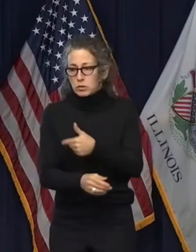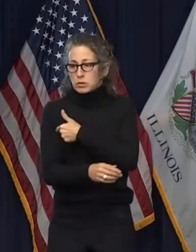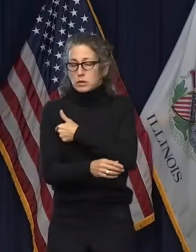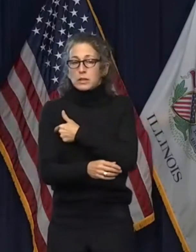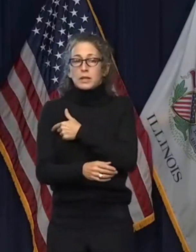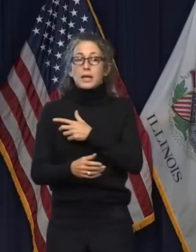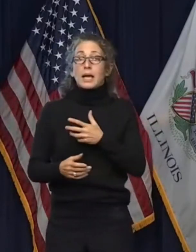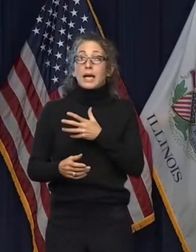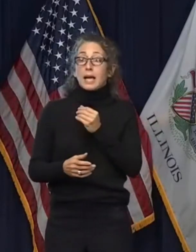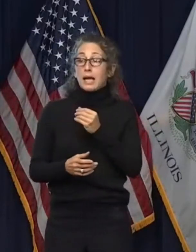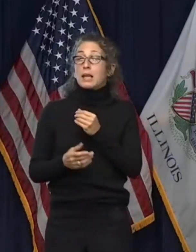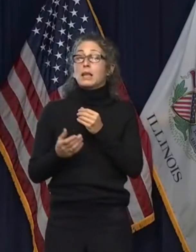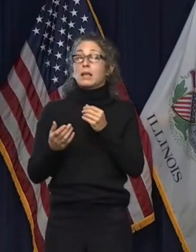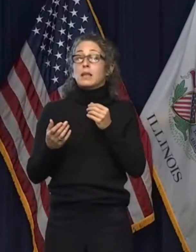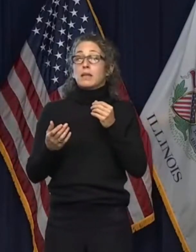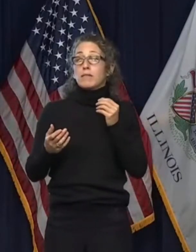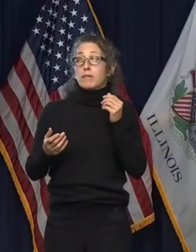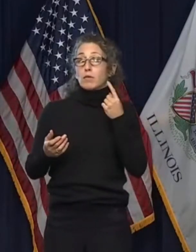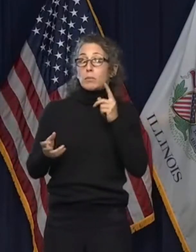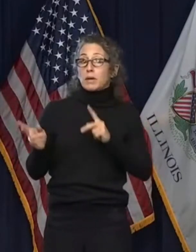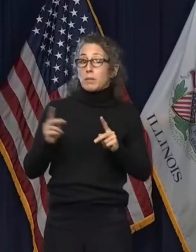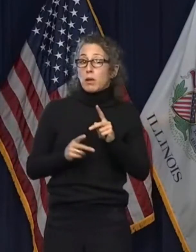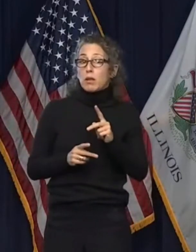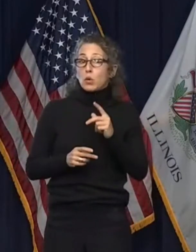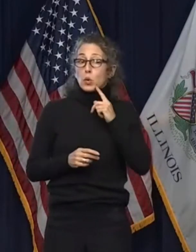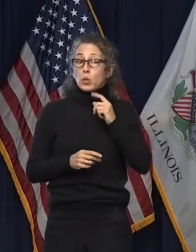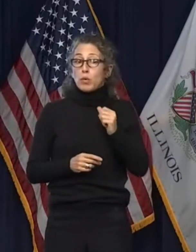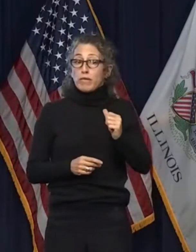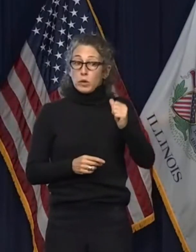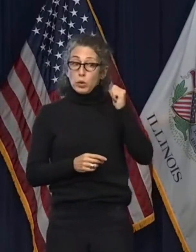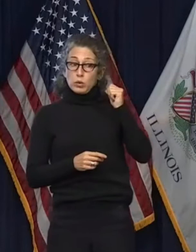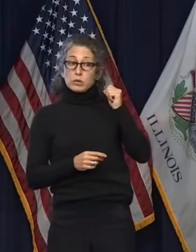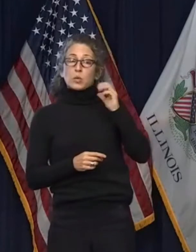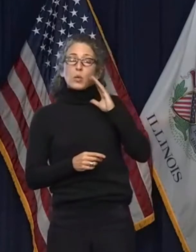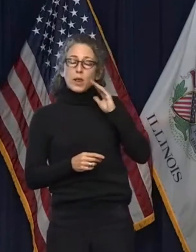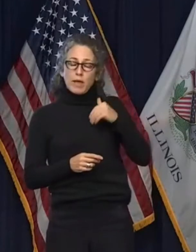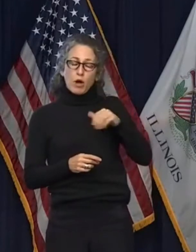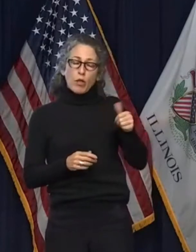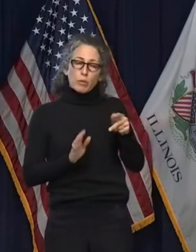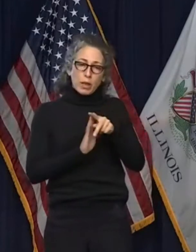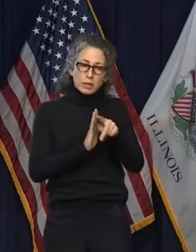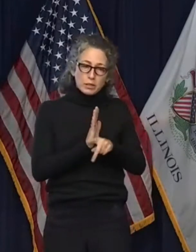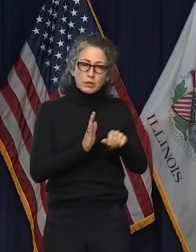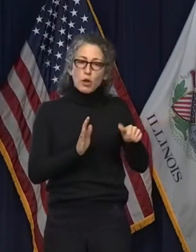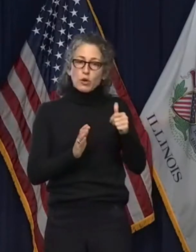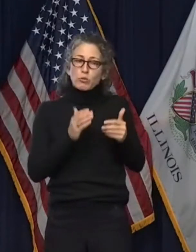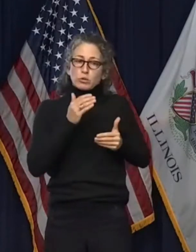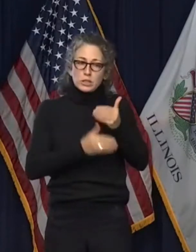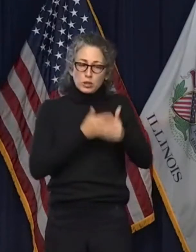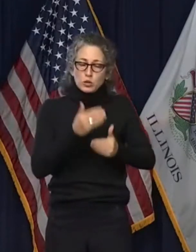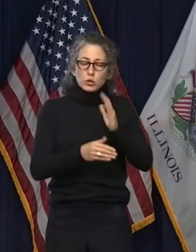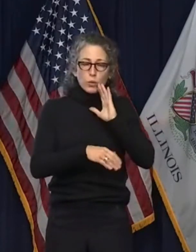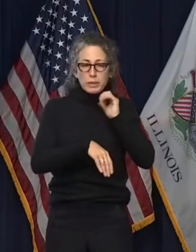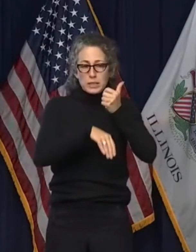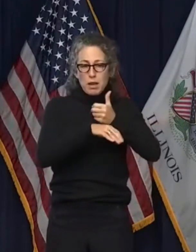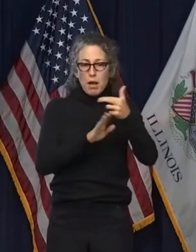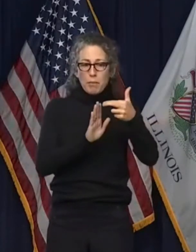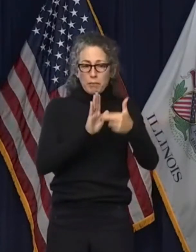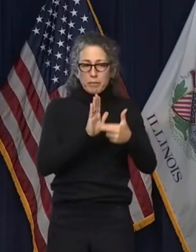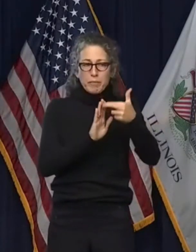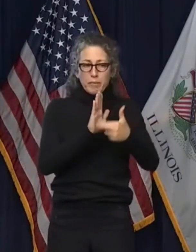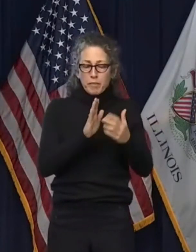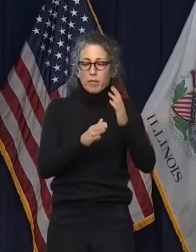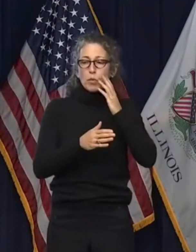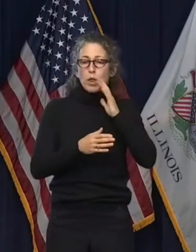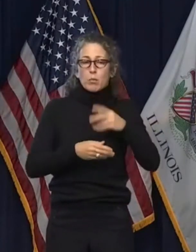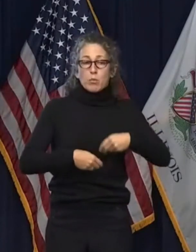then for people who are not vaccinated, there will be other policies and procedures that will continue to ensure the safety of the people